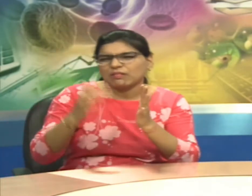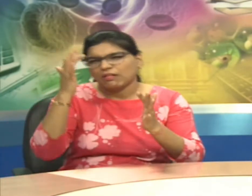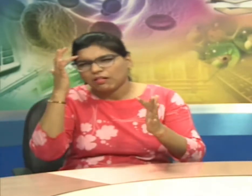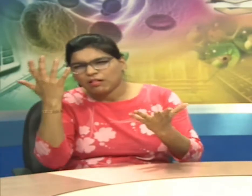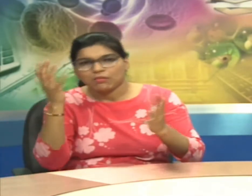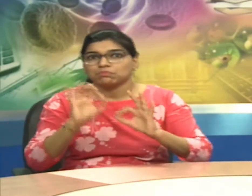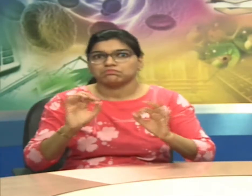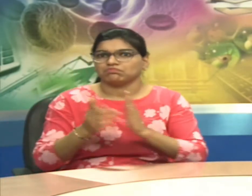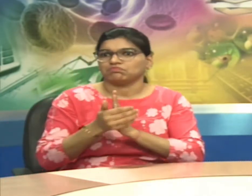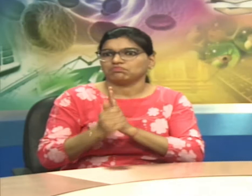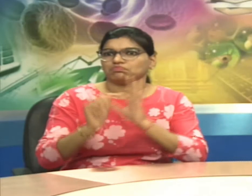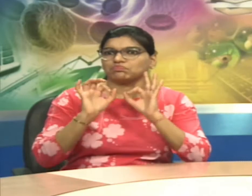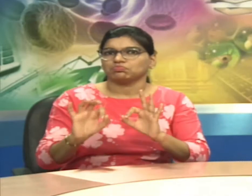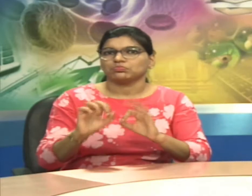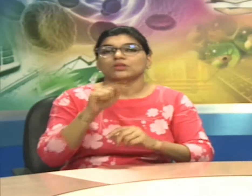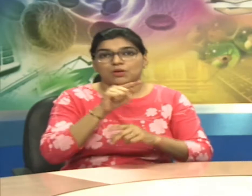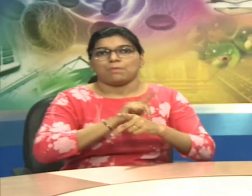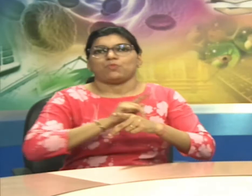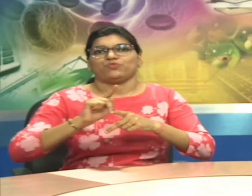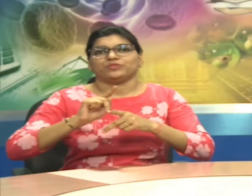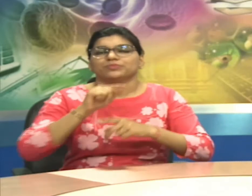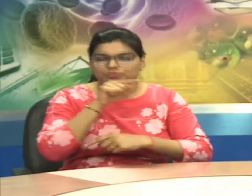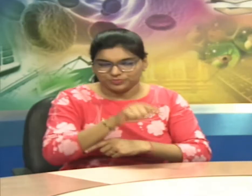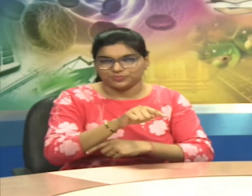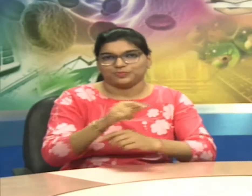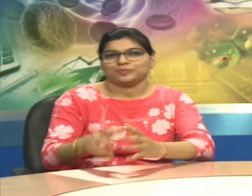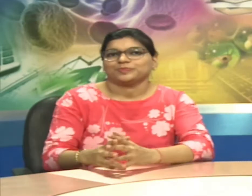everything about the particular field. It is a professional.